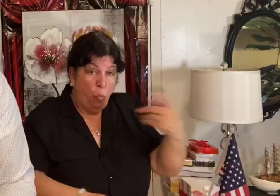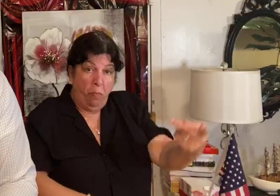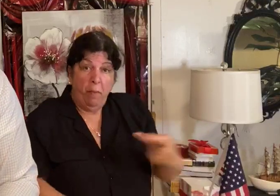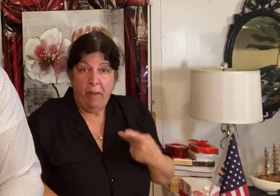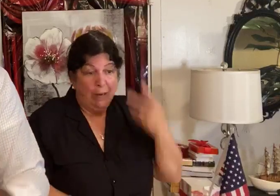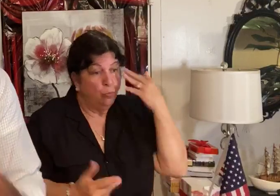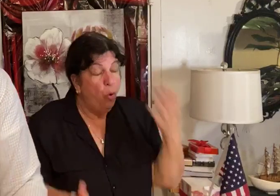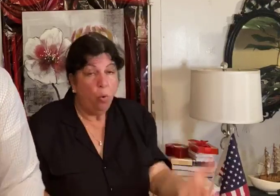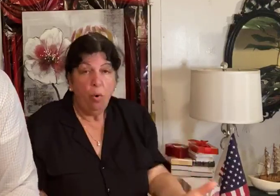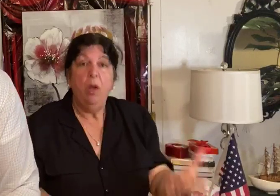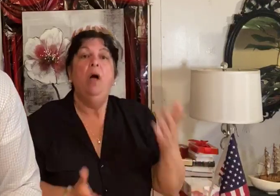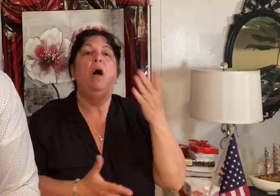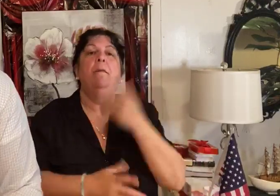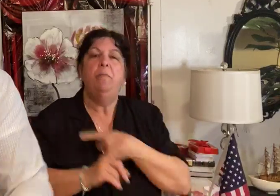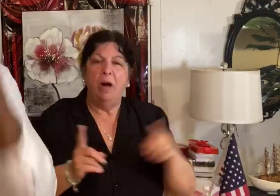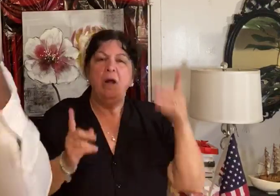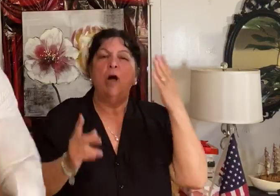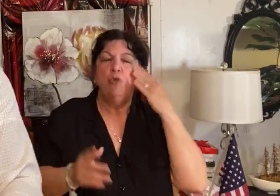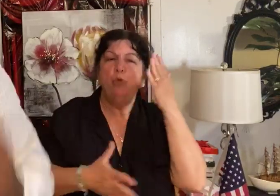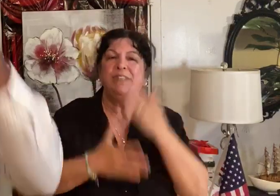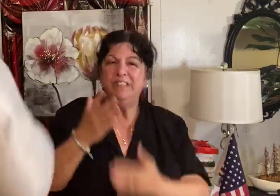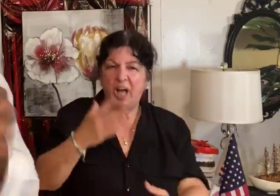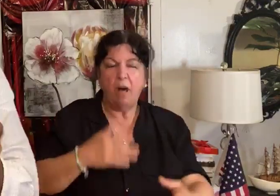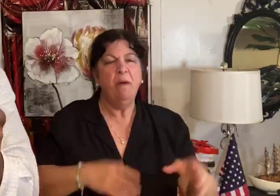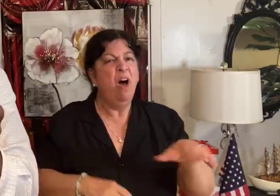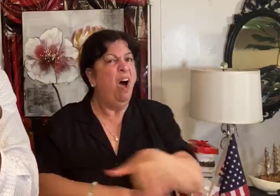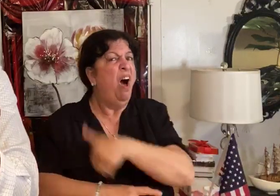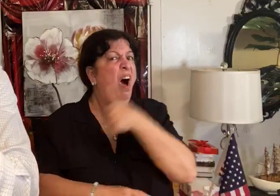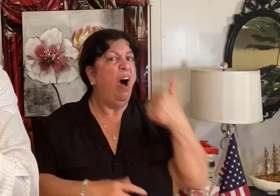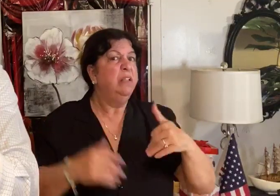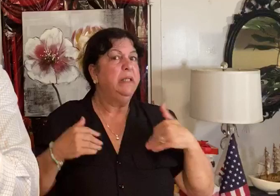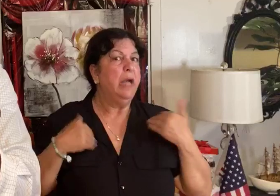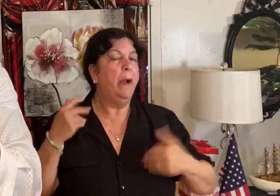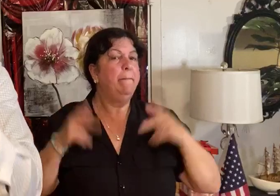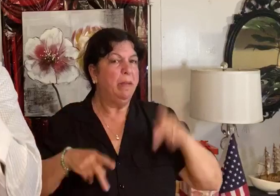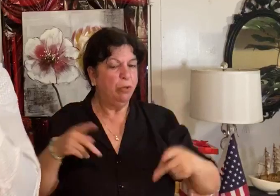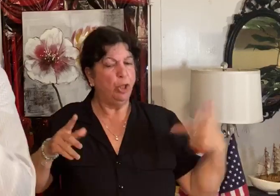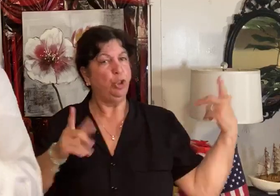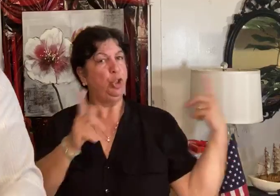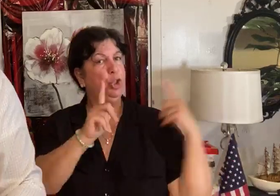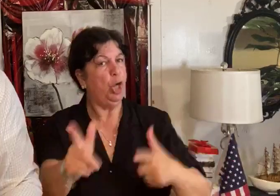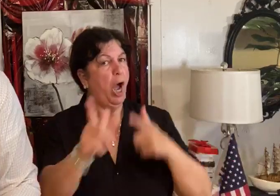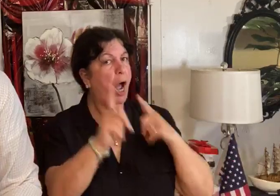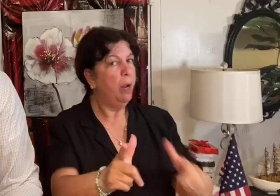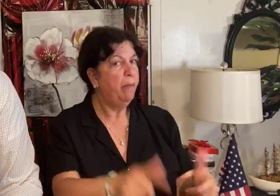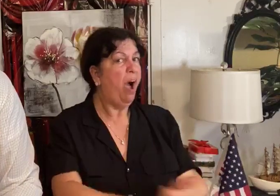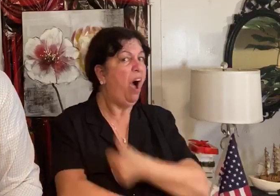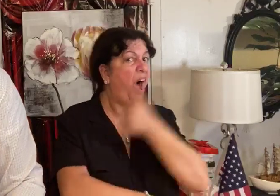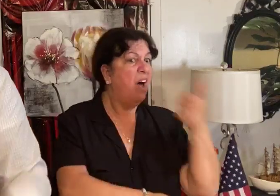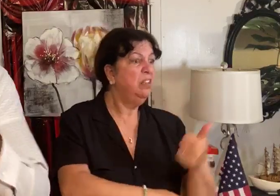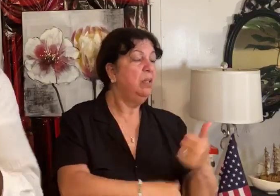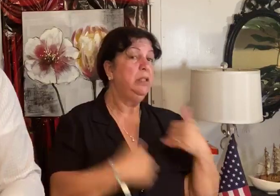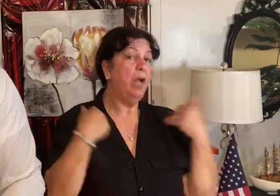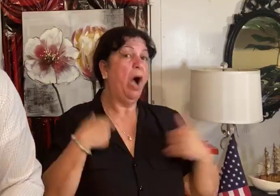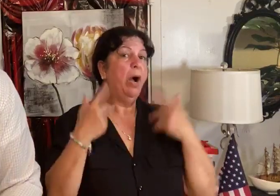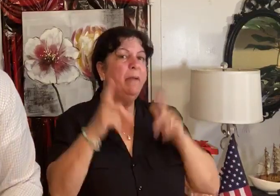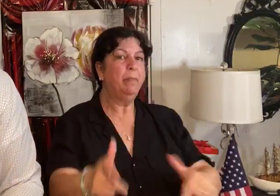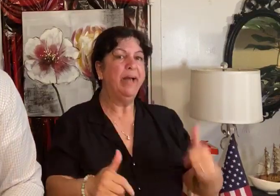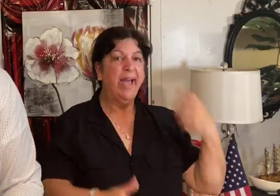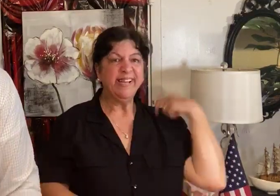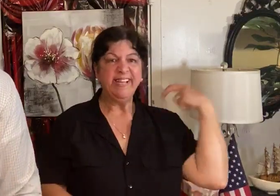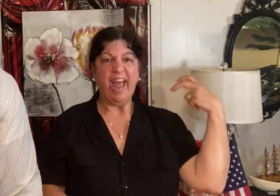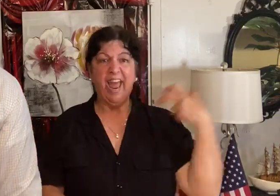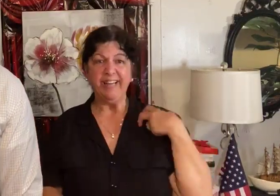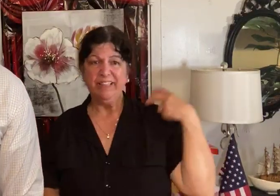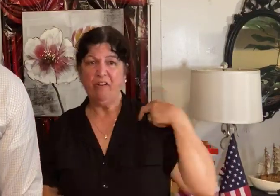know well several young people that got shot by other young people in a lawless environment, gang